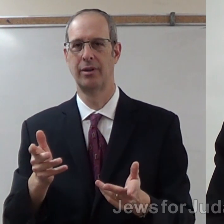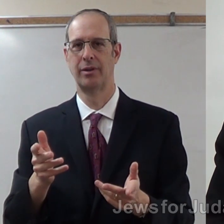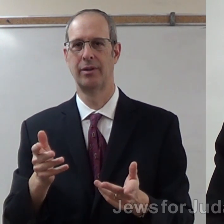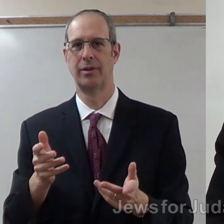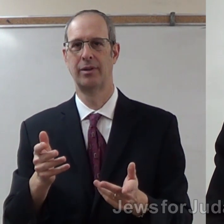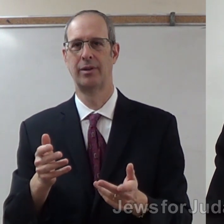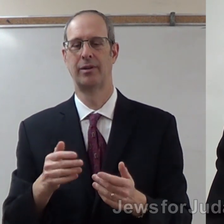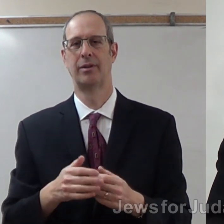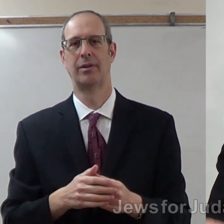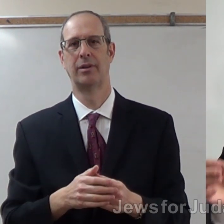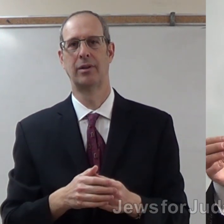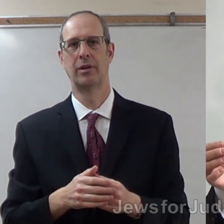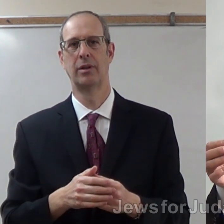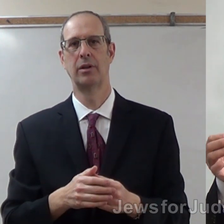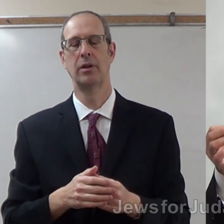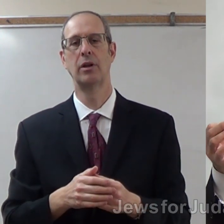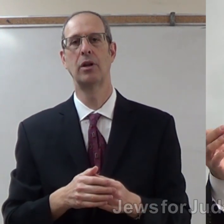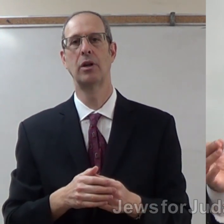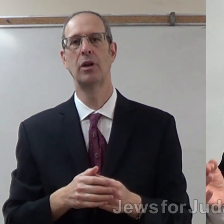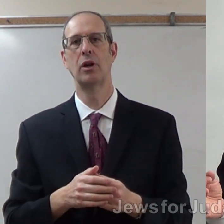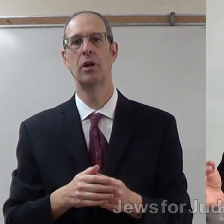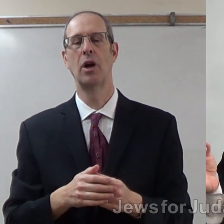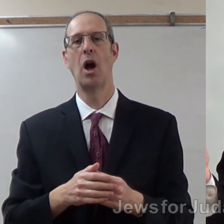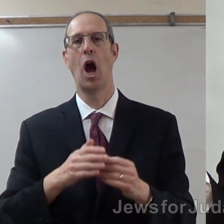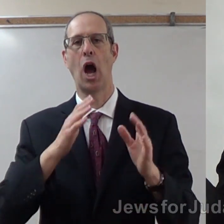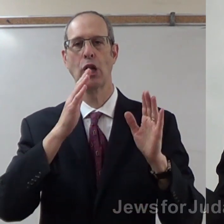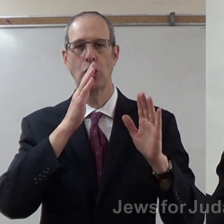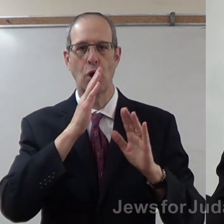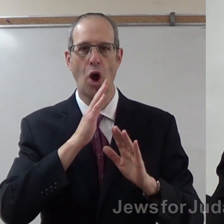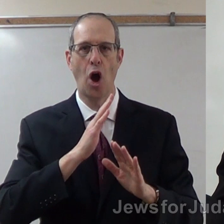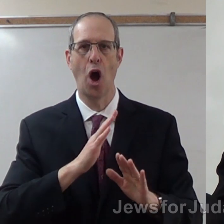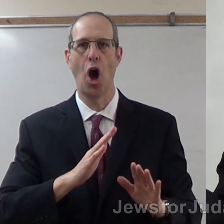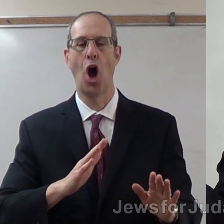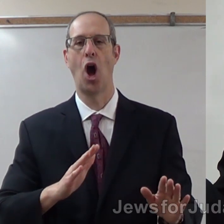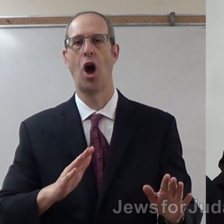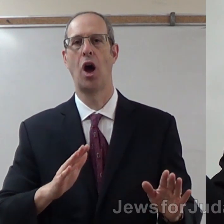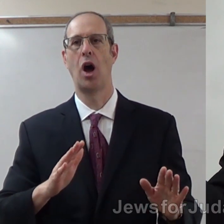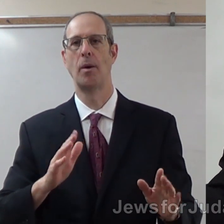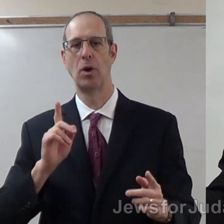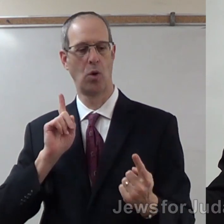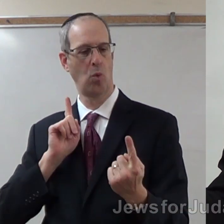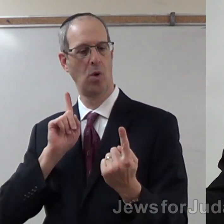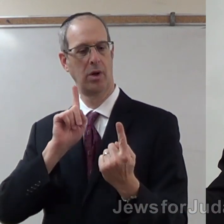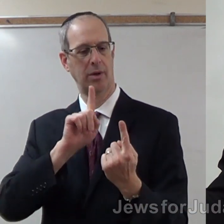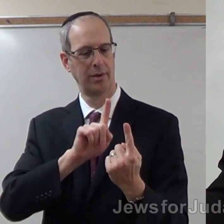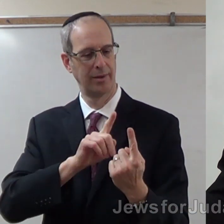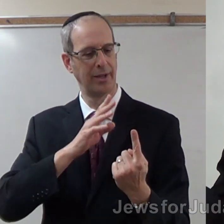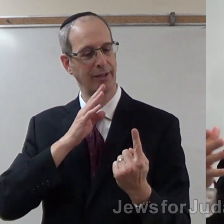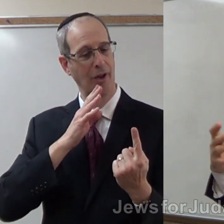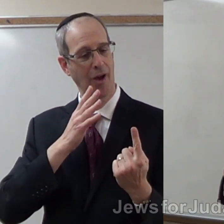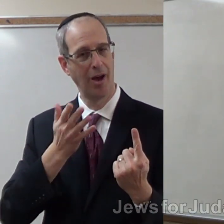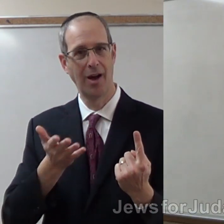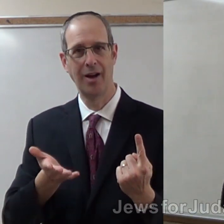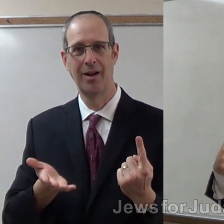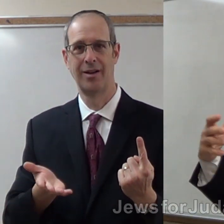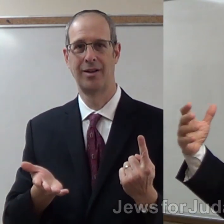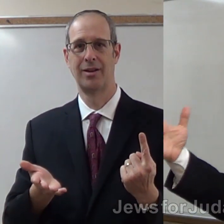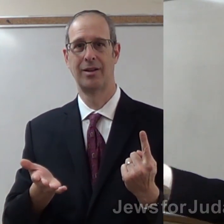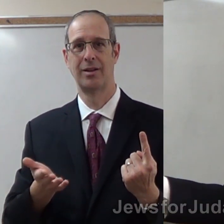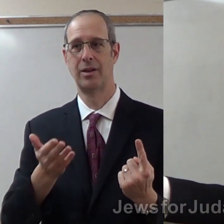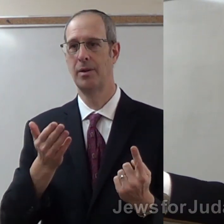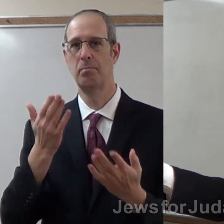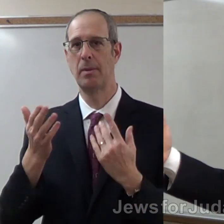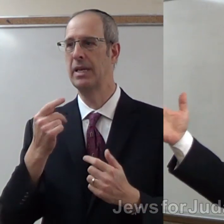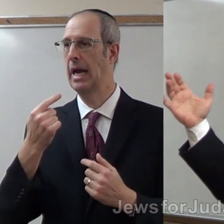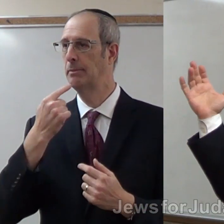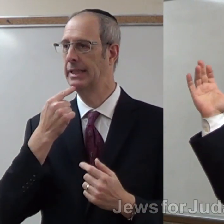getting very angry, is just calmly going over and speaking to them. If someone upsets